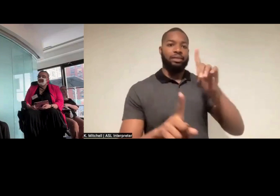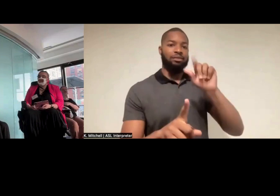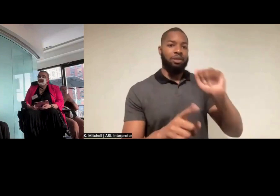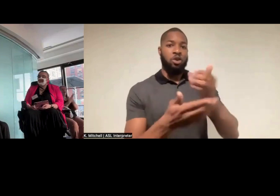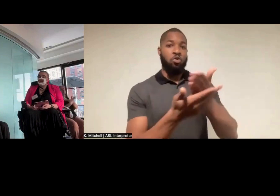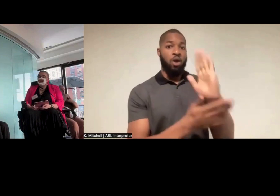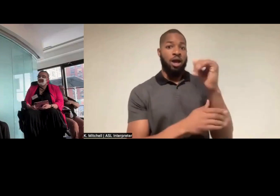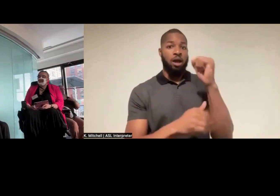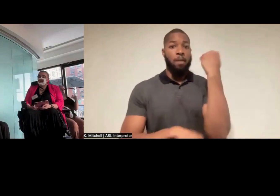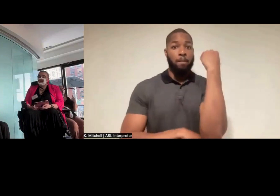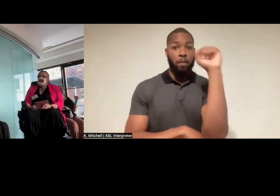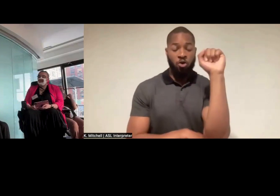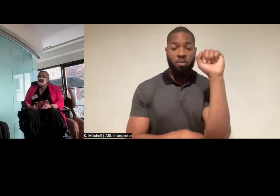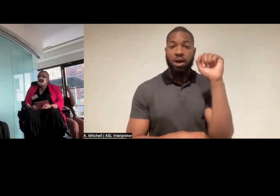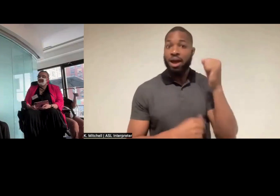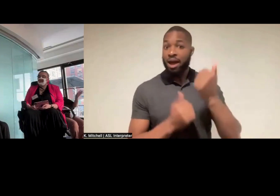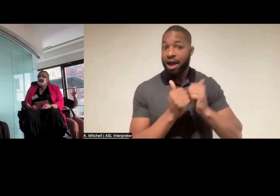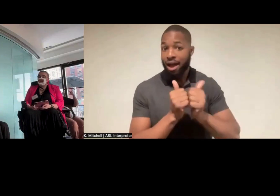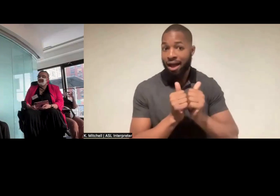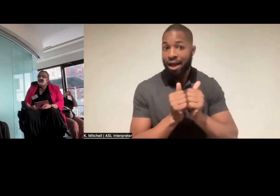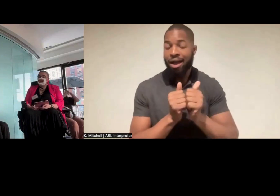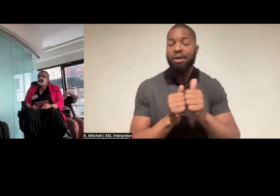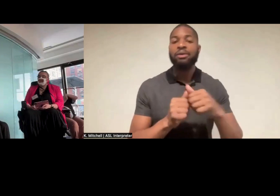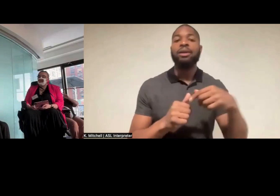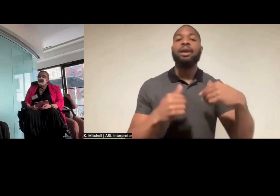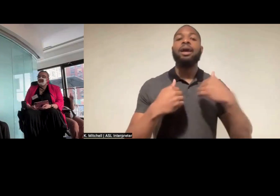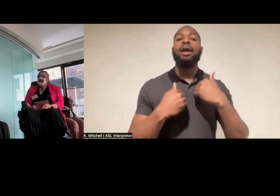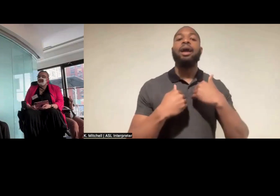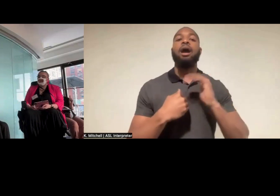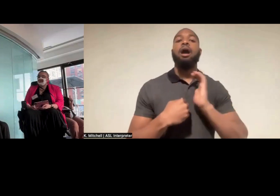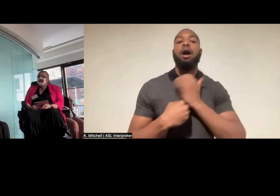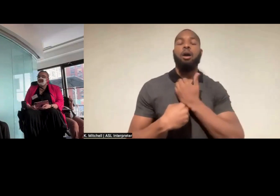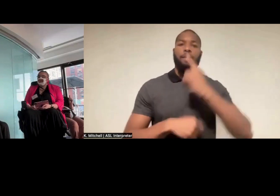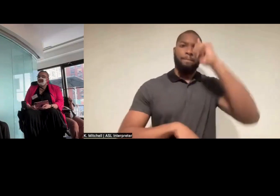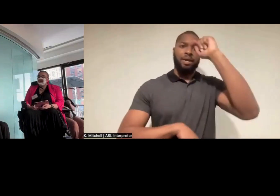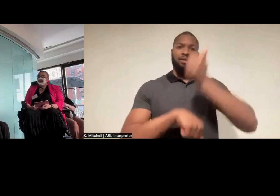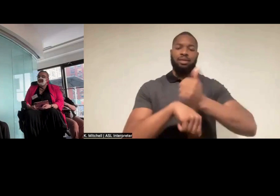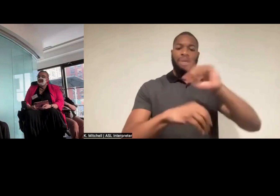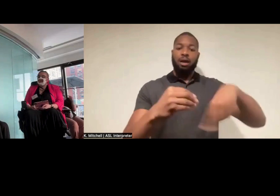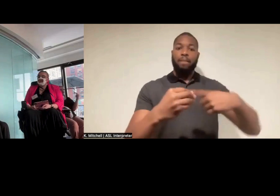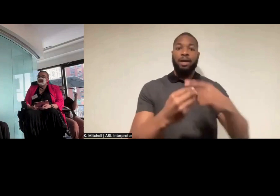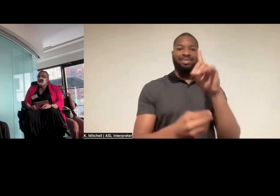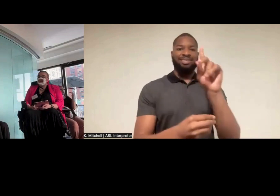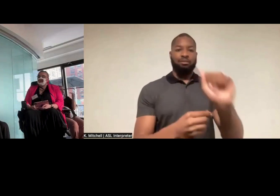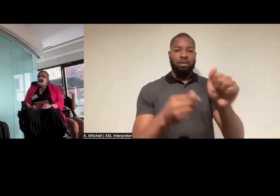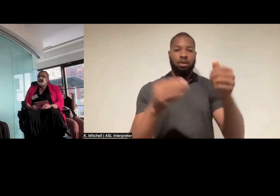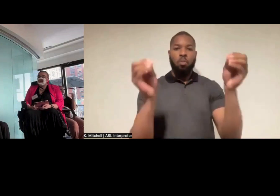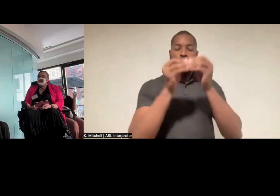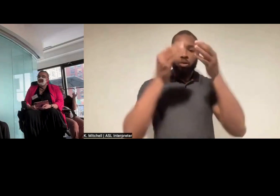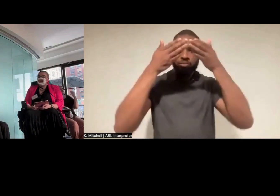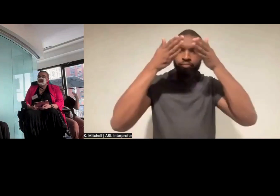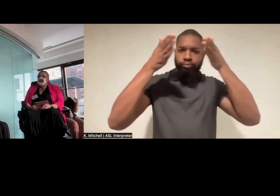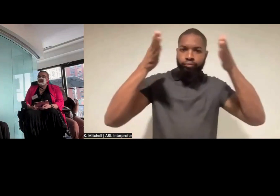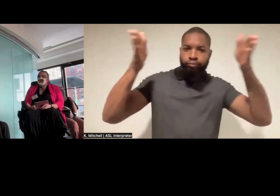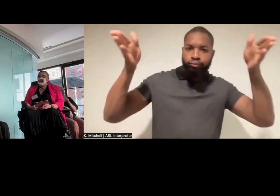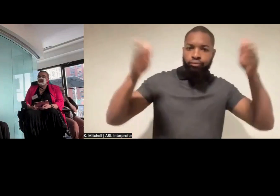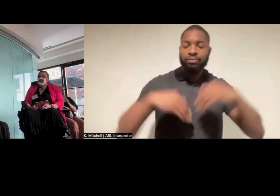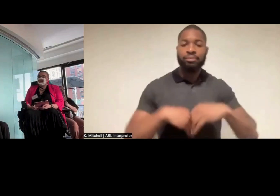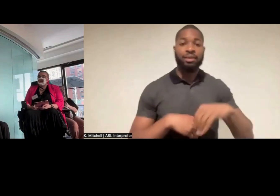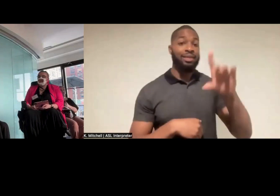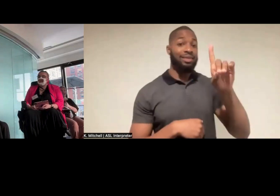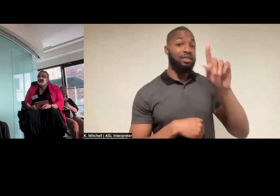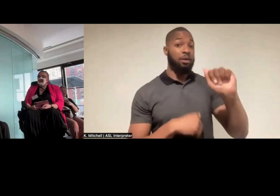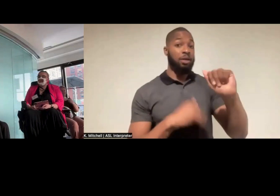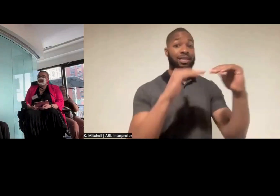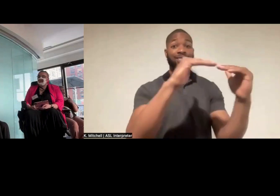a broader intersectional lens. Disability justice considers how race,